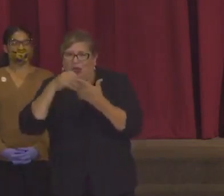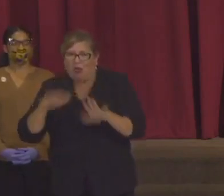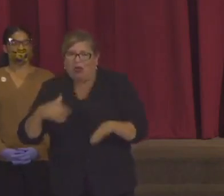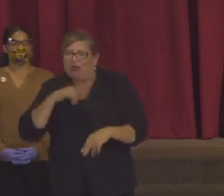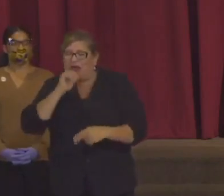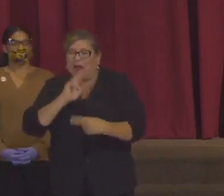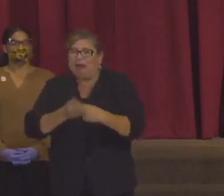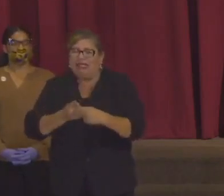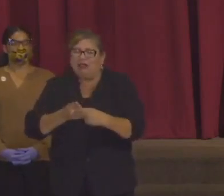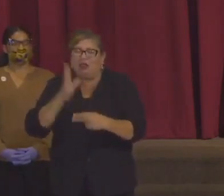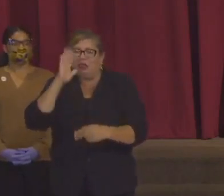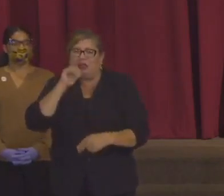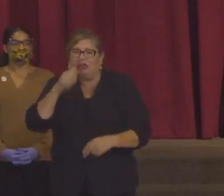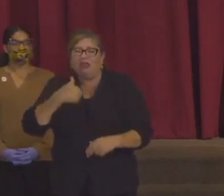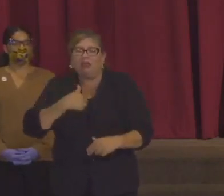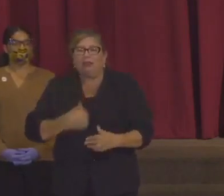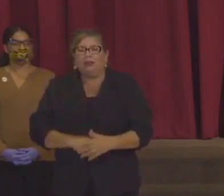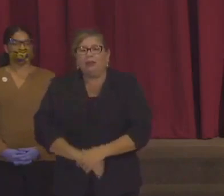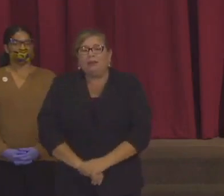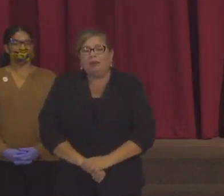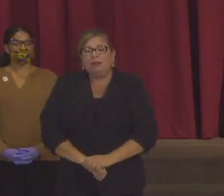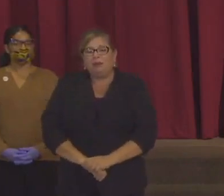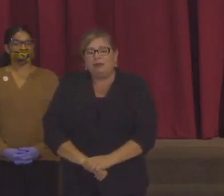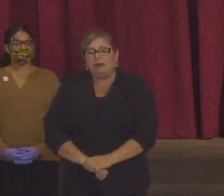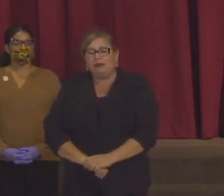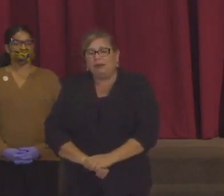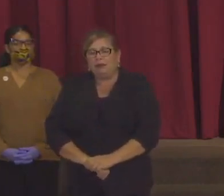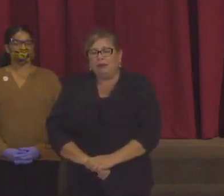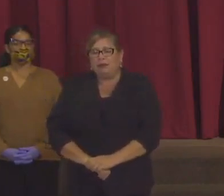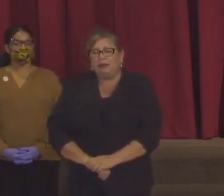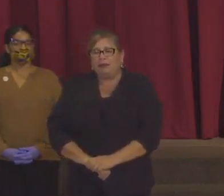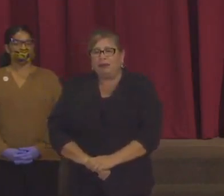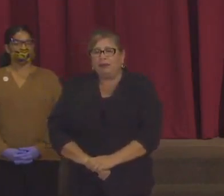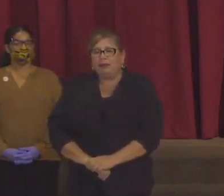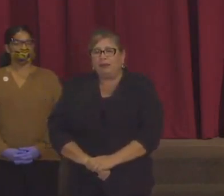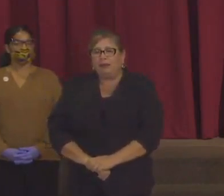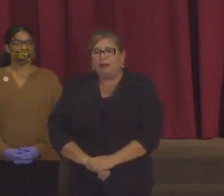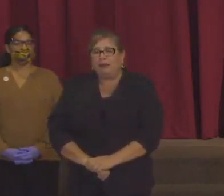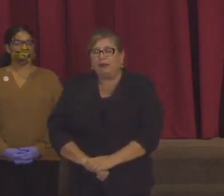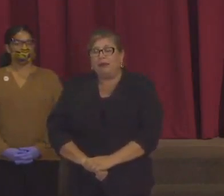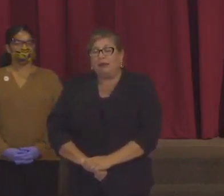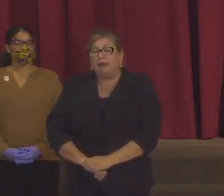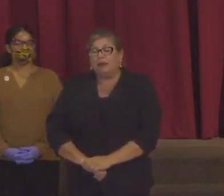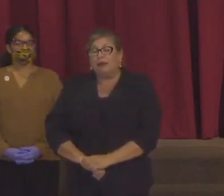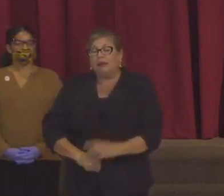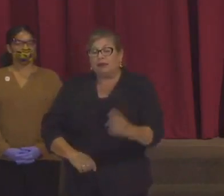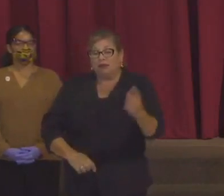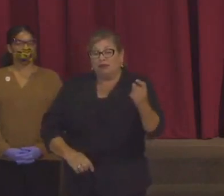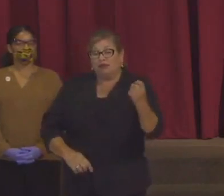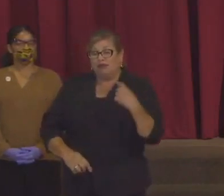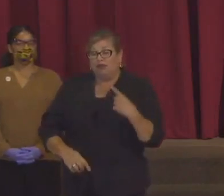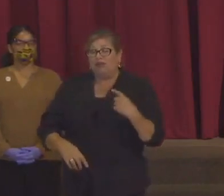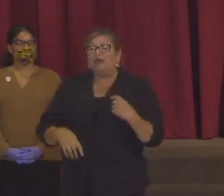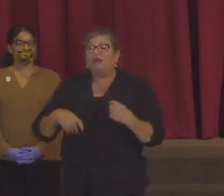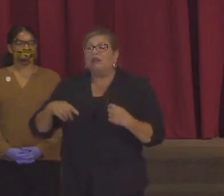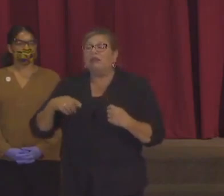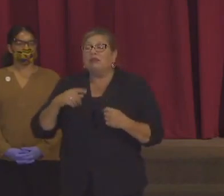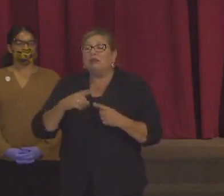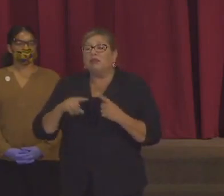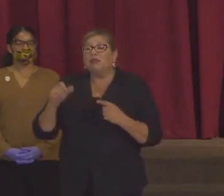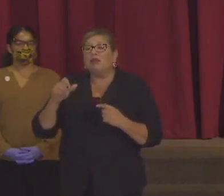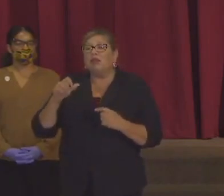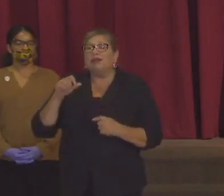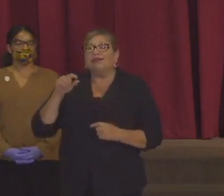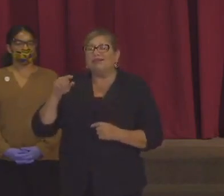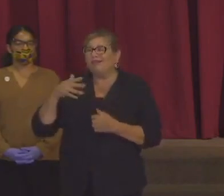the Sacramento Observer asks, locally, African-American protesters have been injured, shot in the face with rubber bullets, not far from